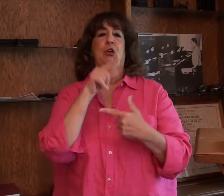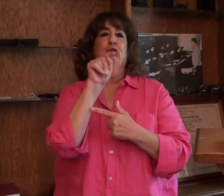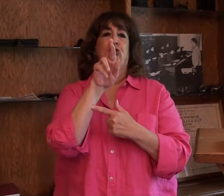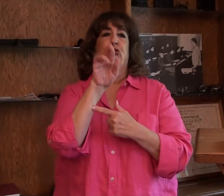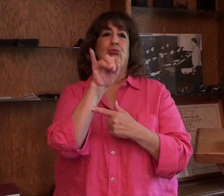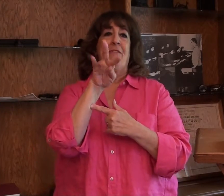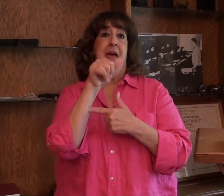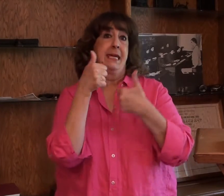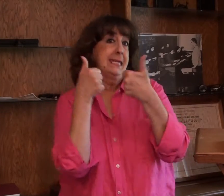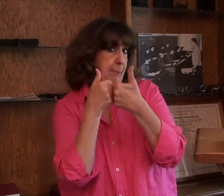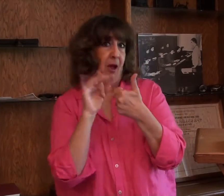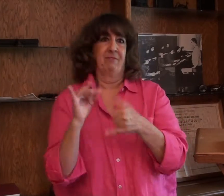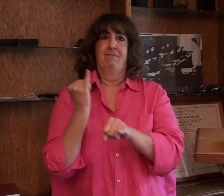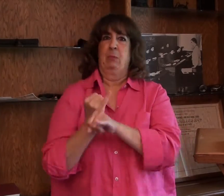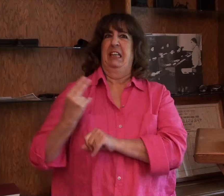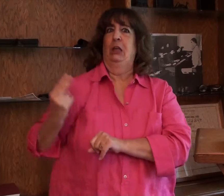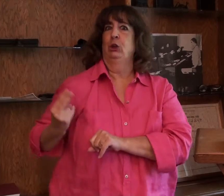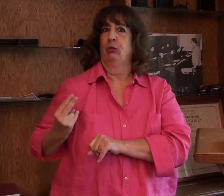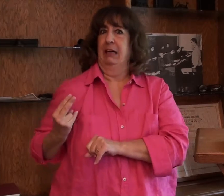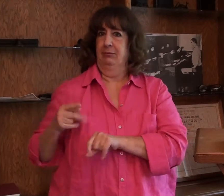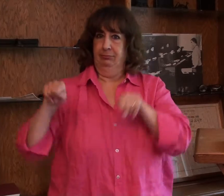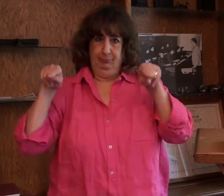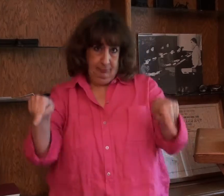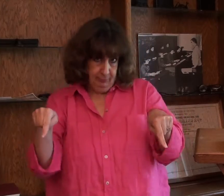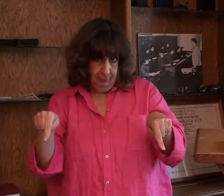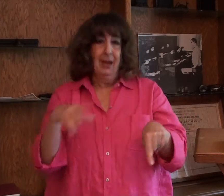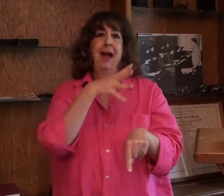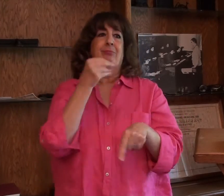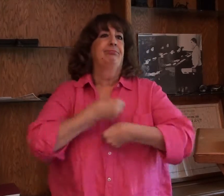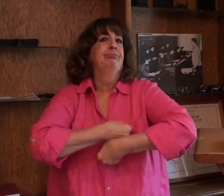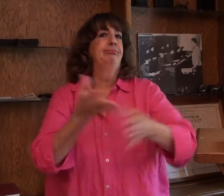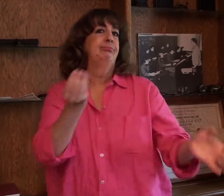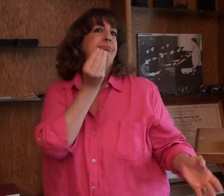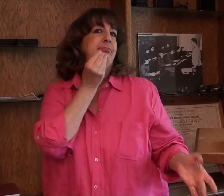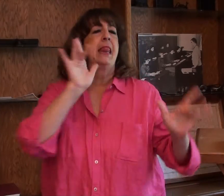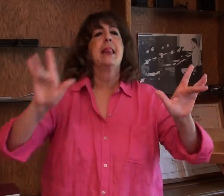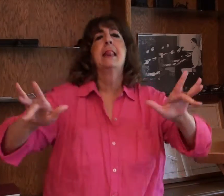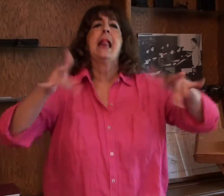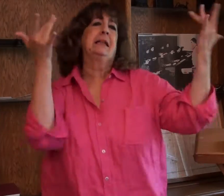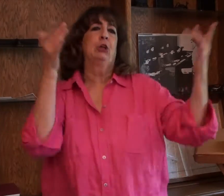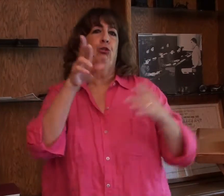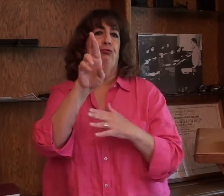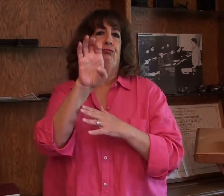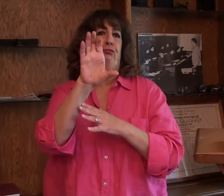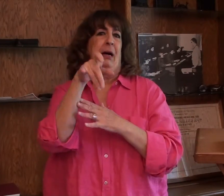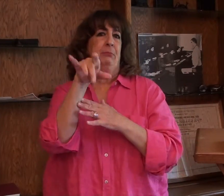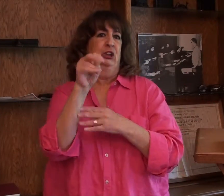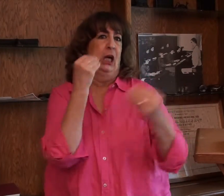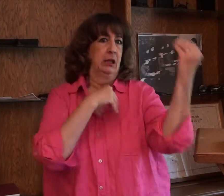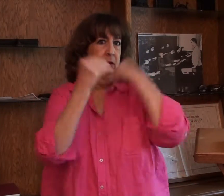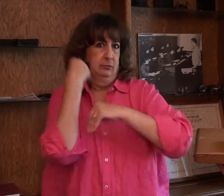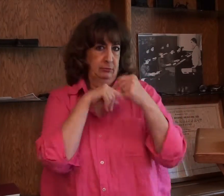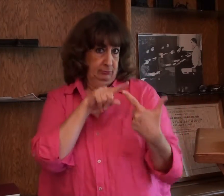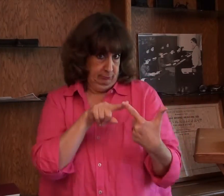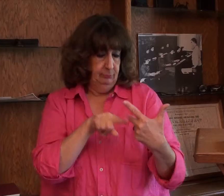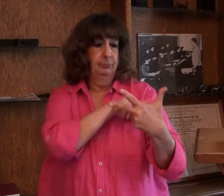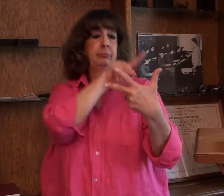Fanwood, and we'll have trivia games about the Fanwood history, and we'll have a light reception and social time.